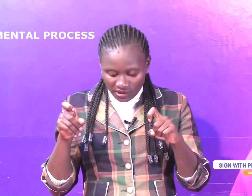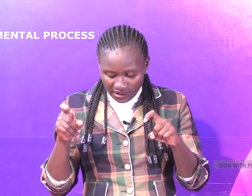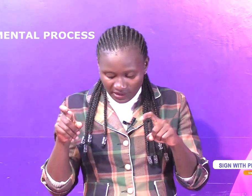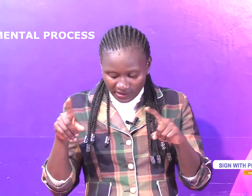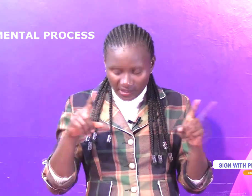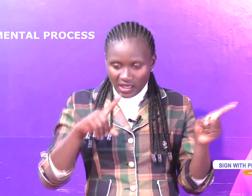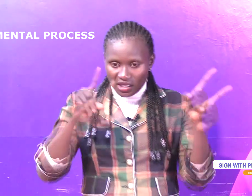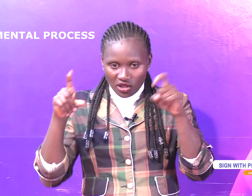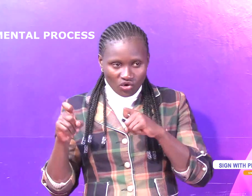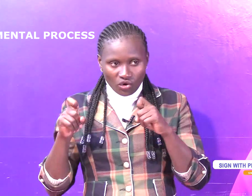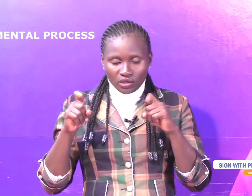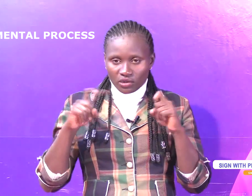this, ego,